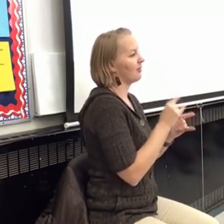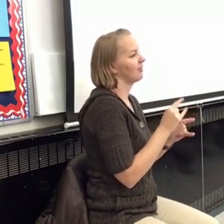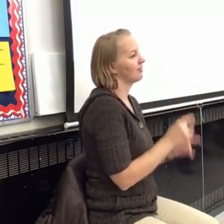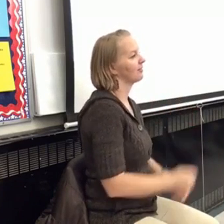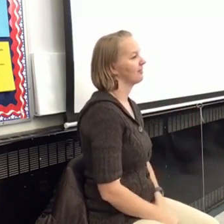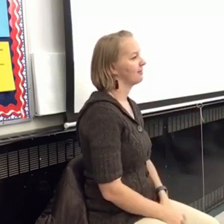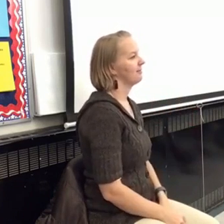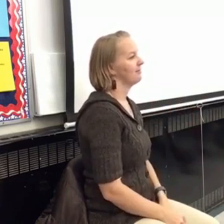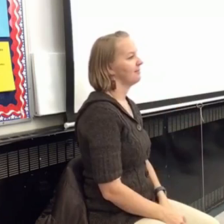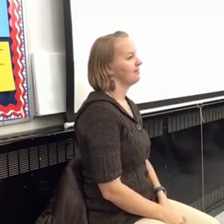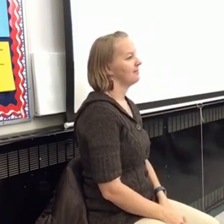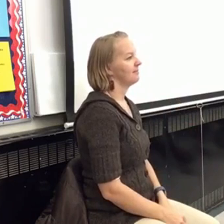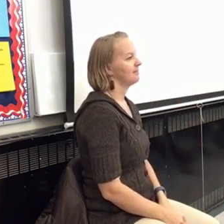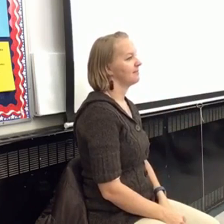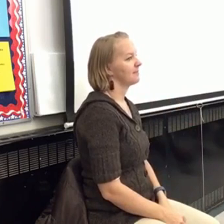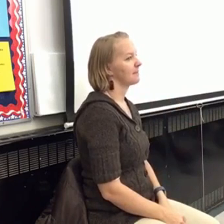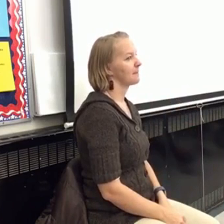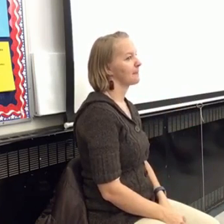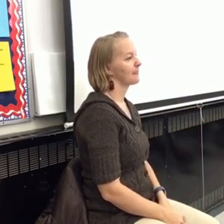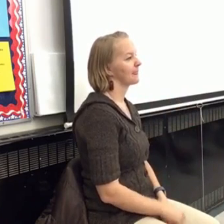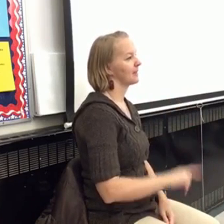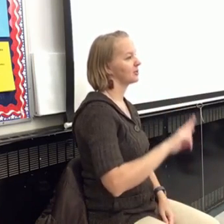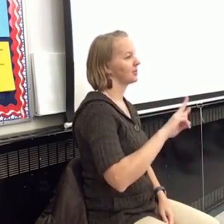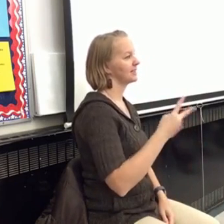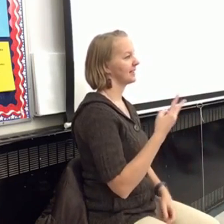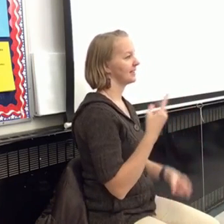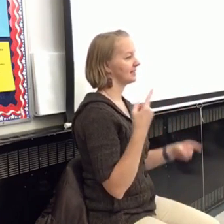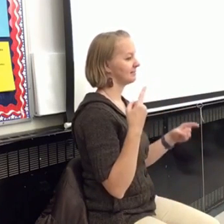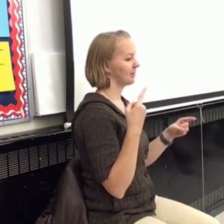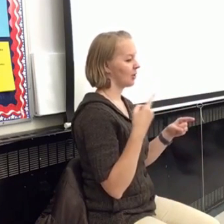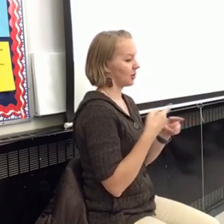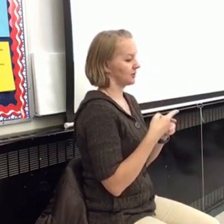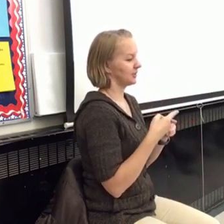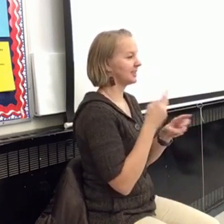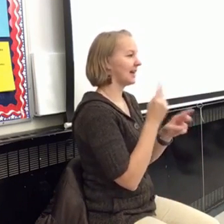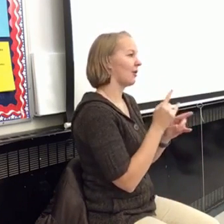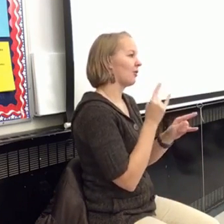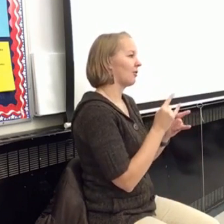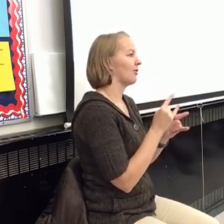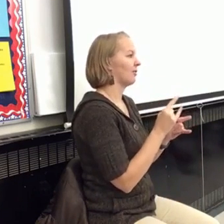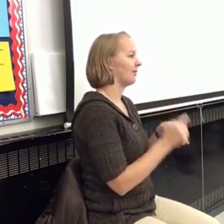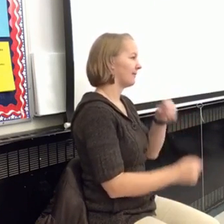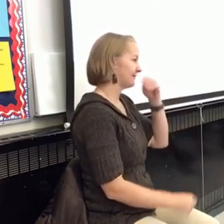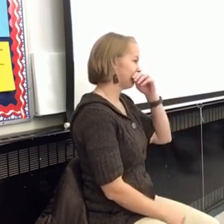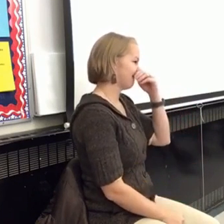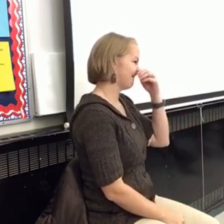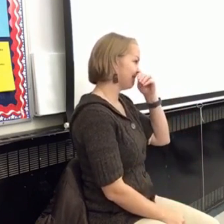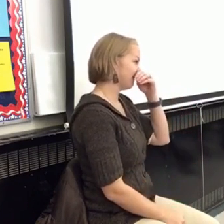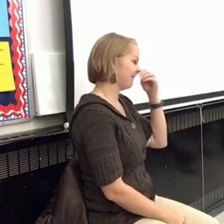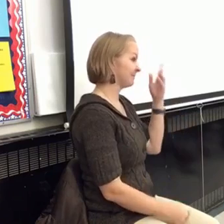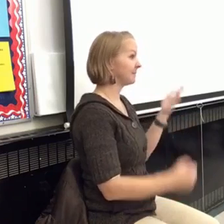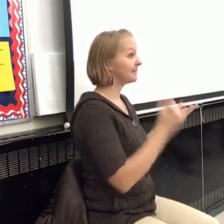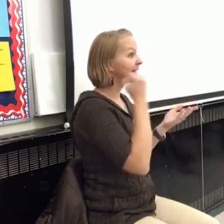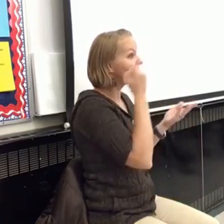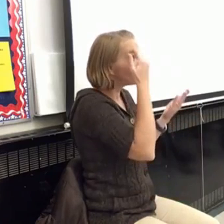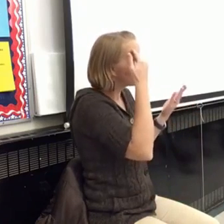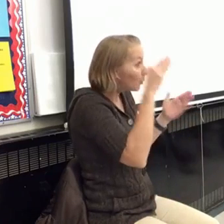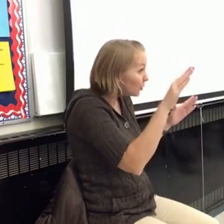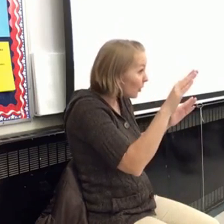alcohol. So again, your second controversy is going to be alcohol. Now, if you don't